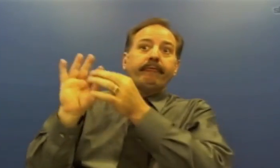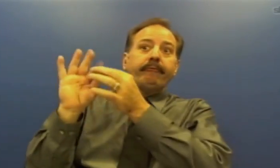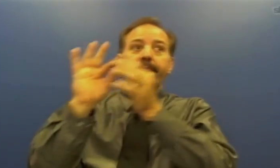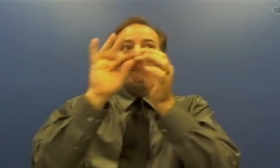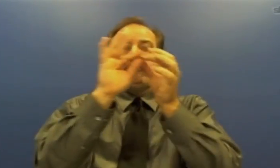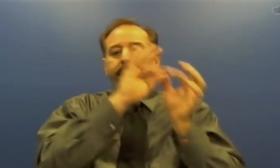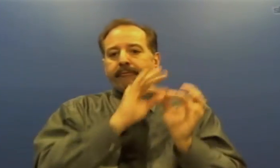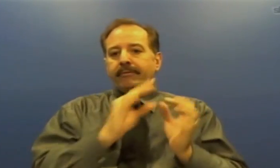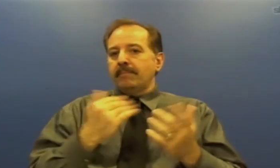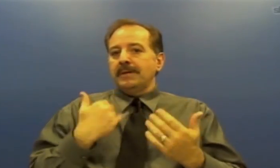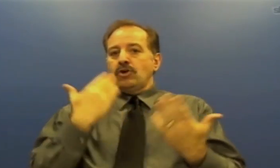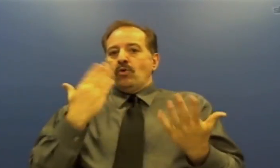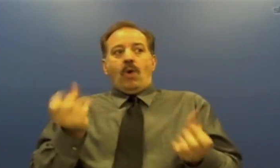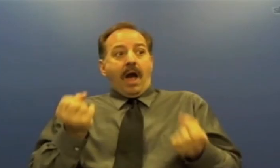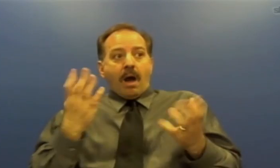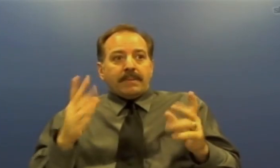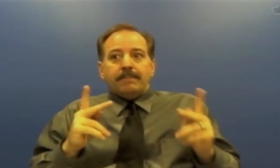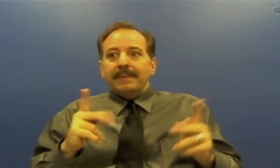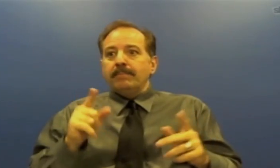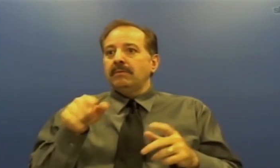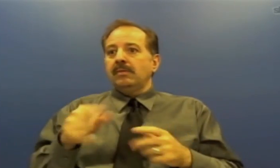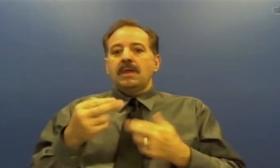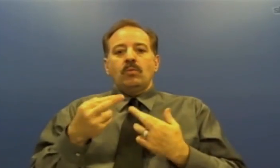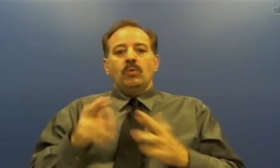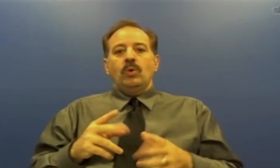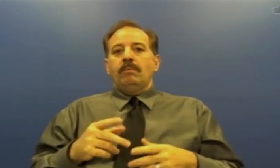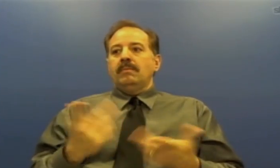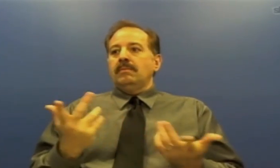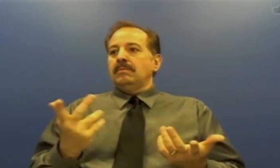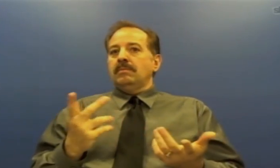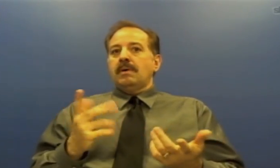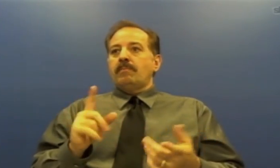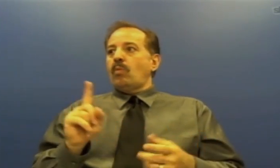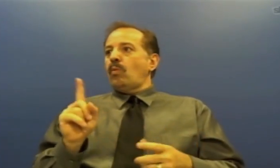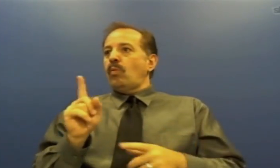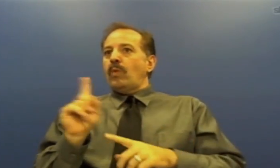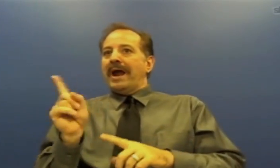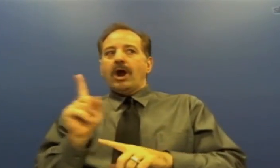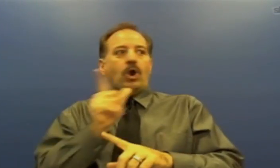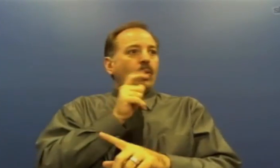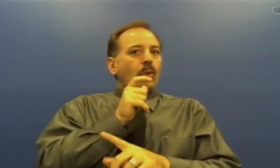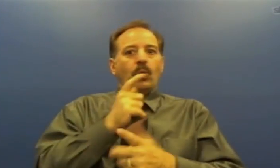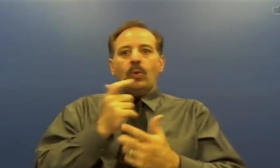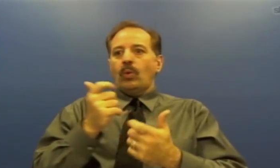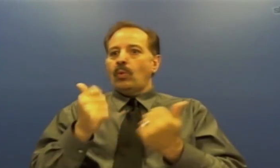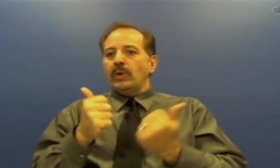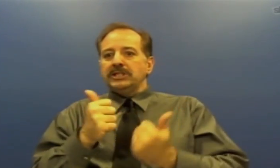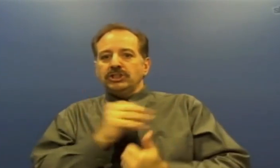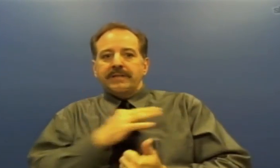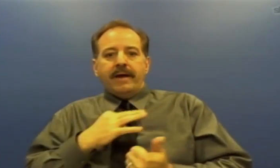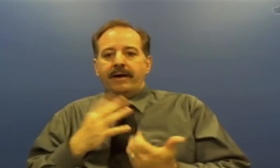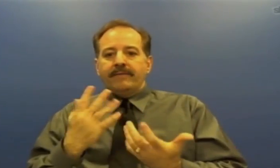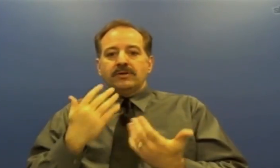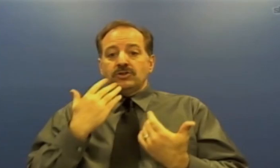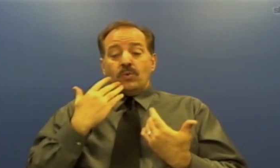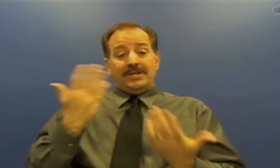hear people speaking, and we may be able to assume there are some people because we hear different voices, but we have no sense of the number of people in the room, where